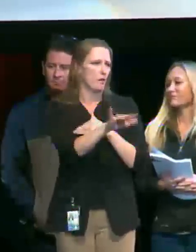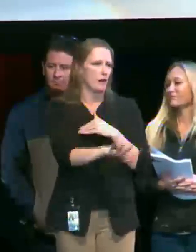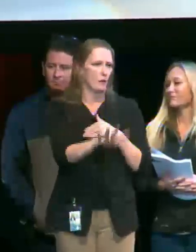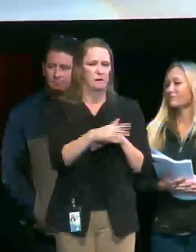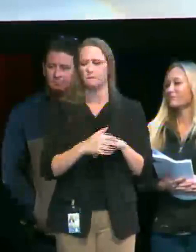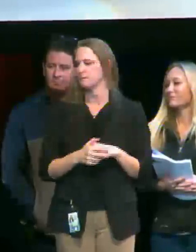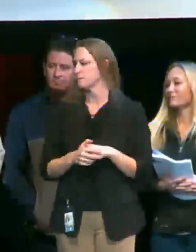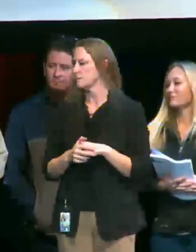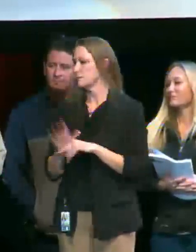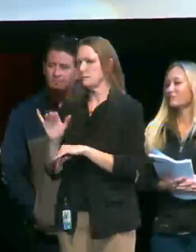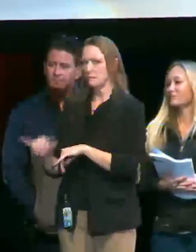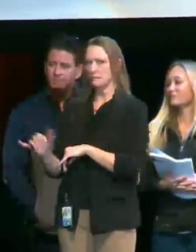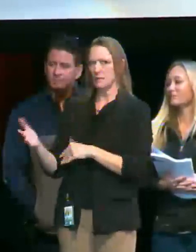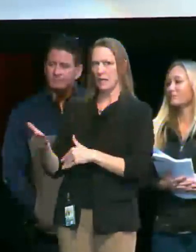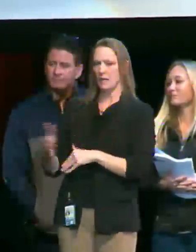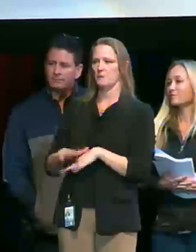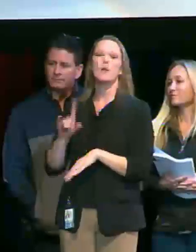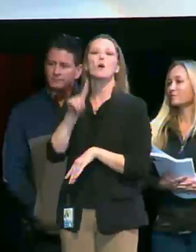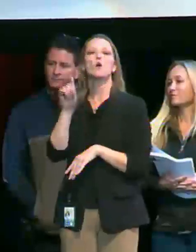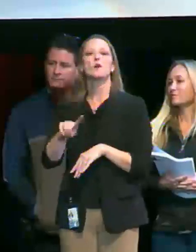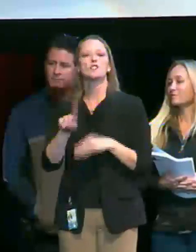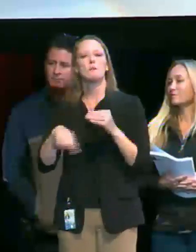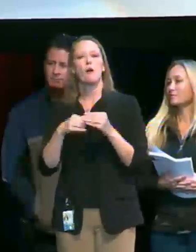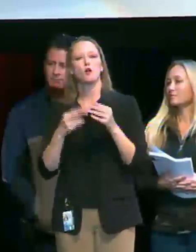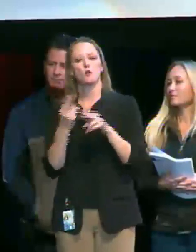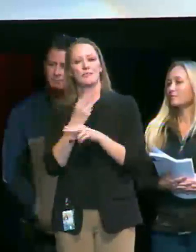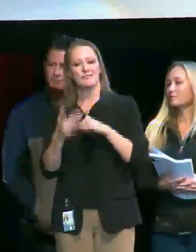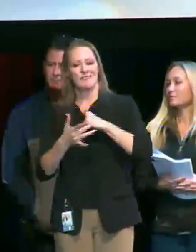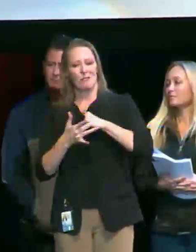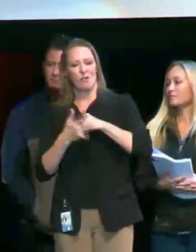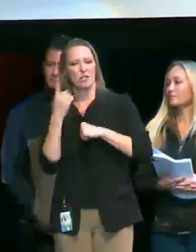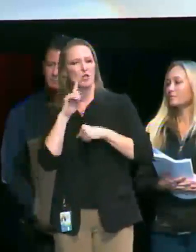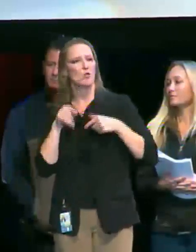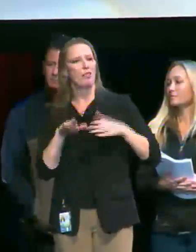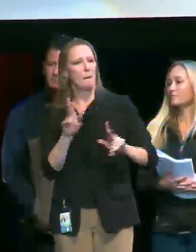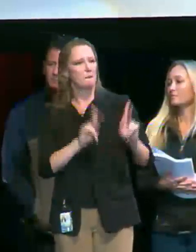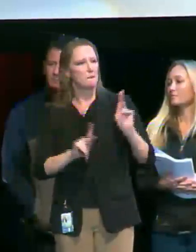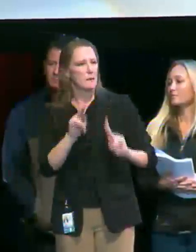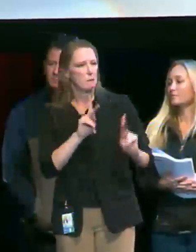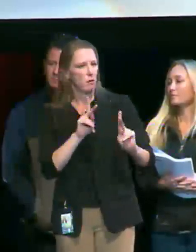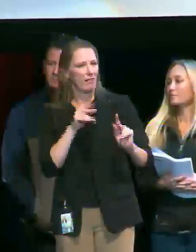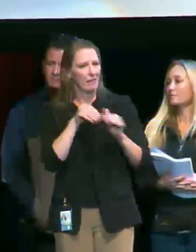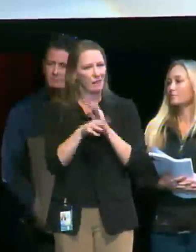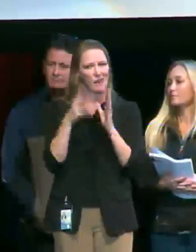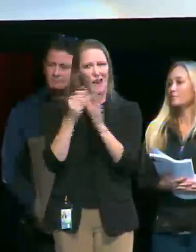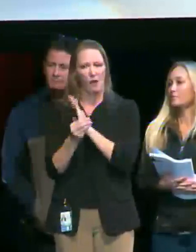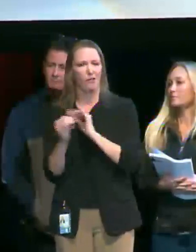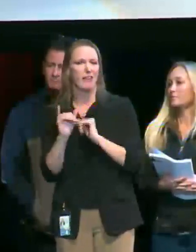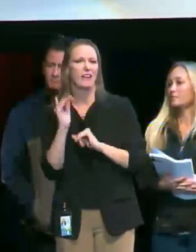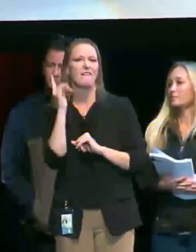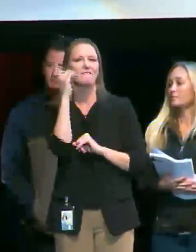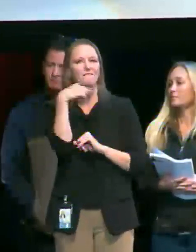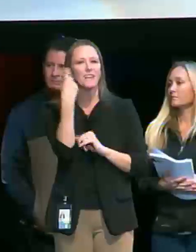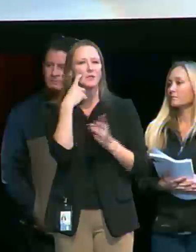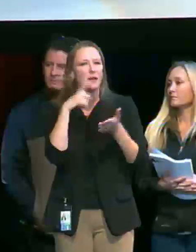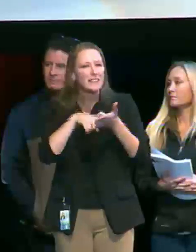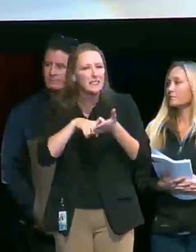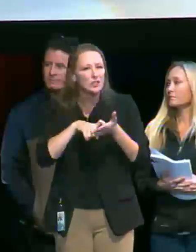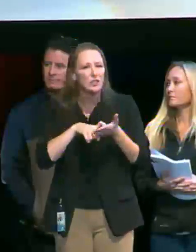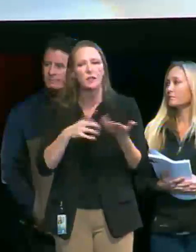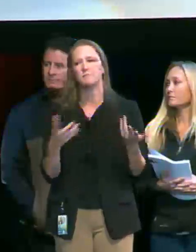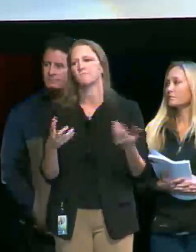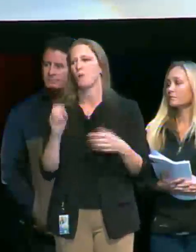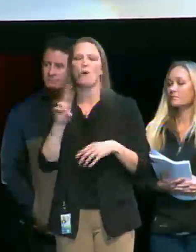This question is about using technology to allow residents in and out of the area, such as facial recognition and other methods,